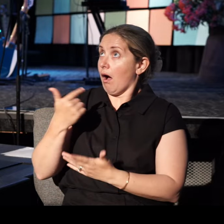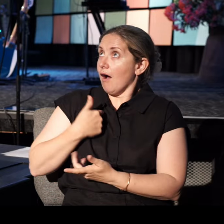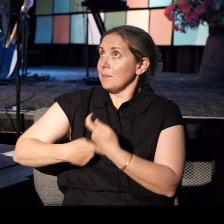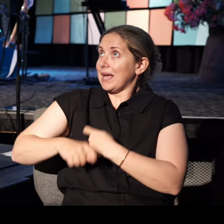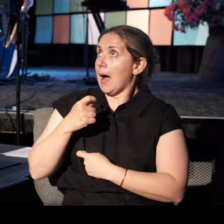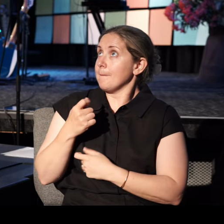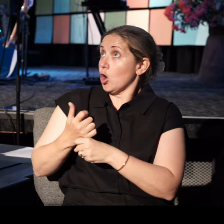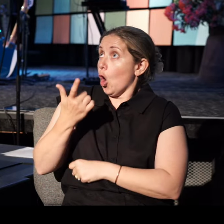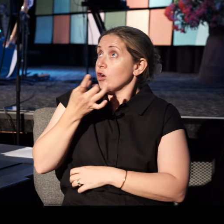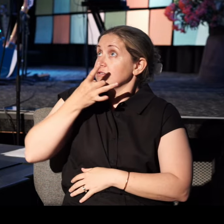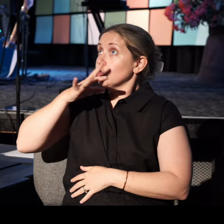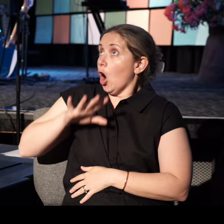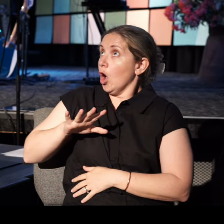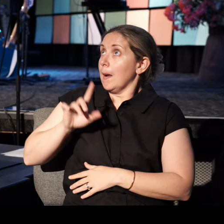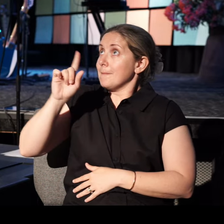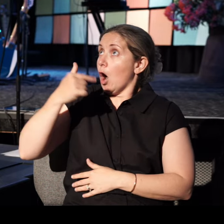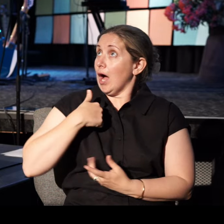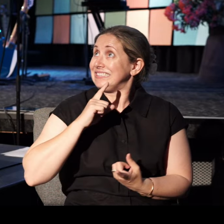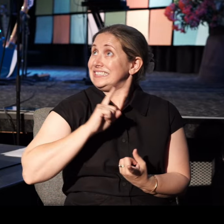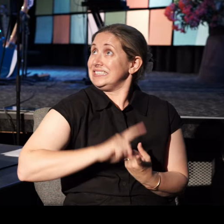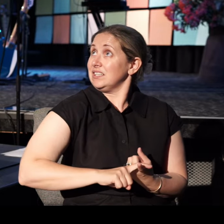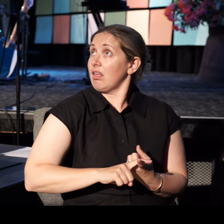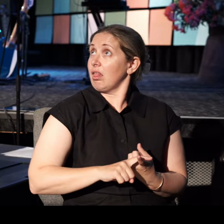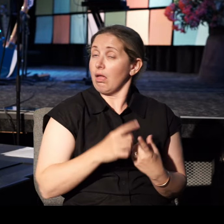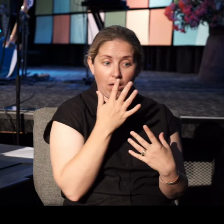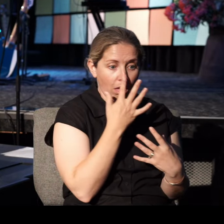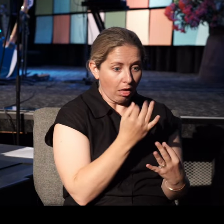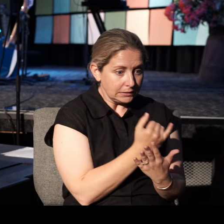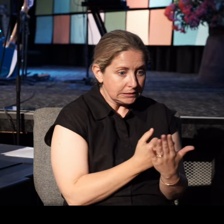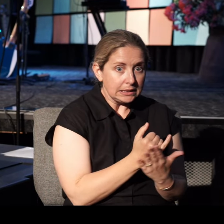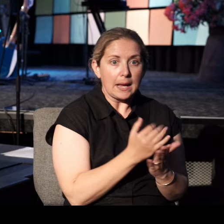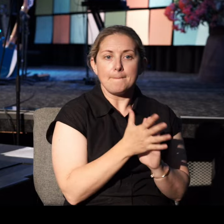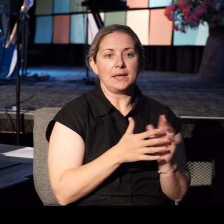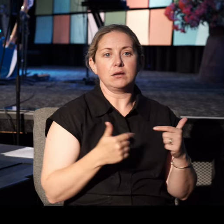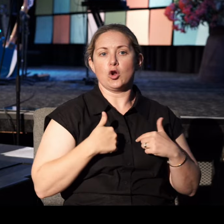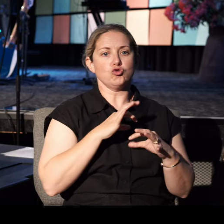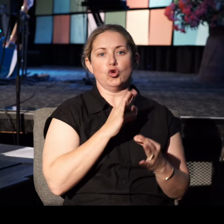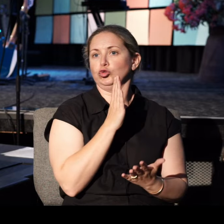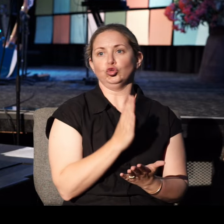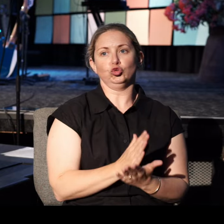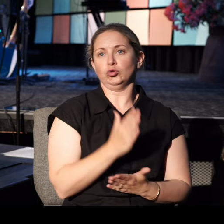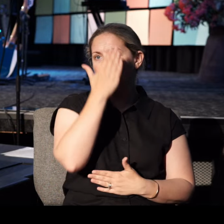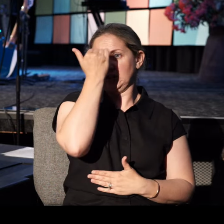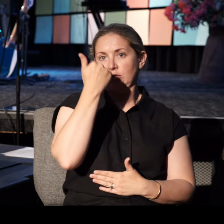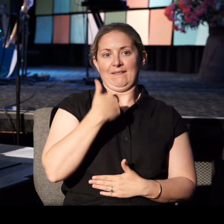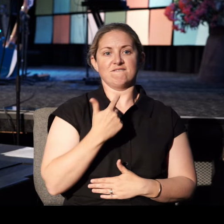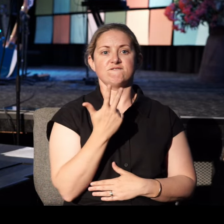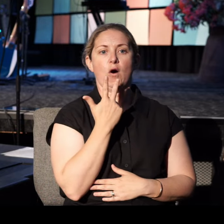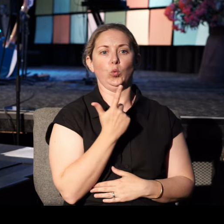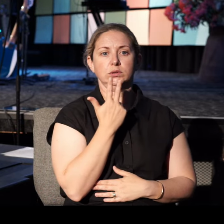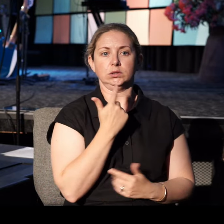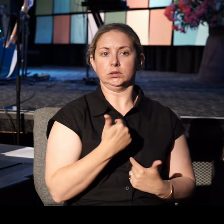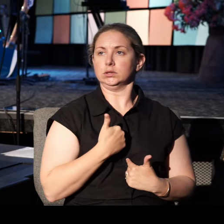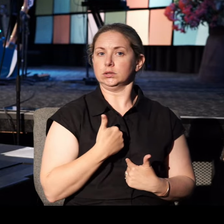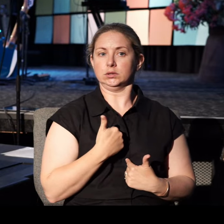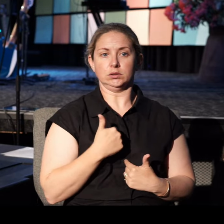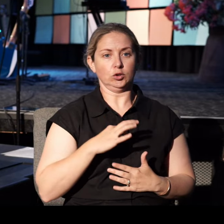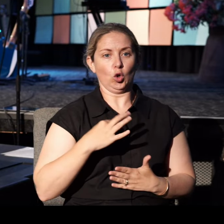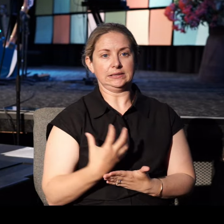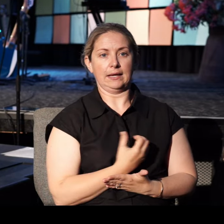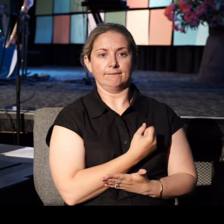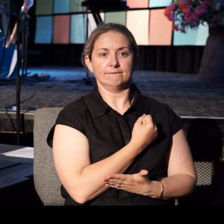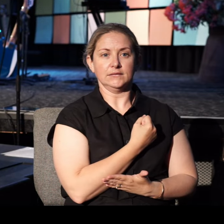is making a false claim and are not really Christians, not really saved. And in fact, many people have taken it exactly this